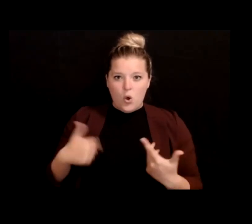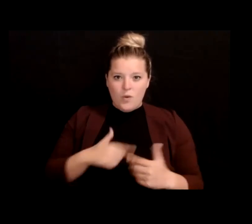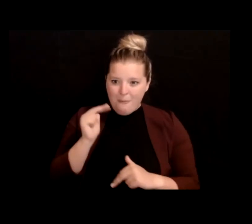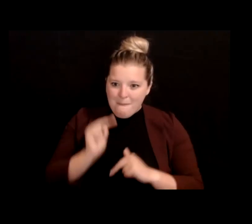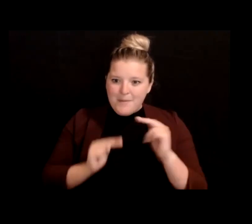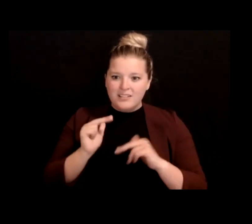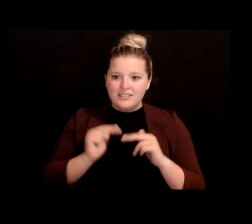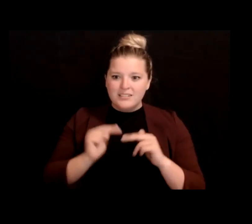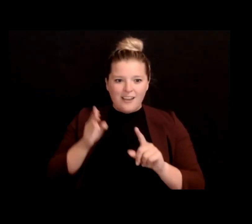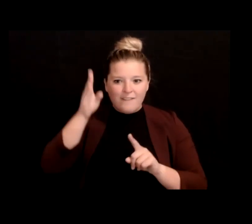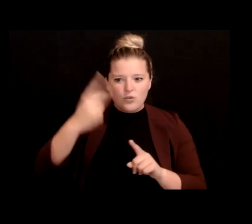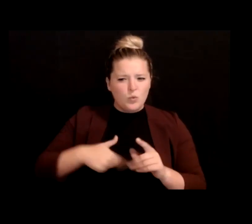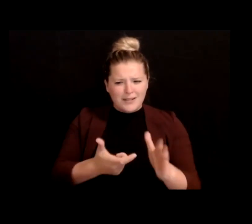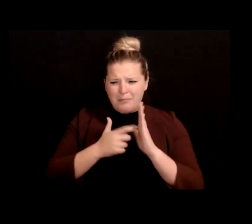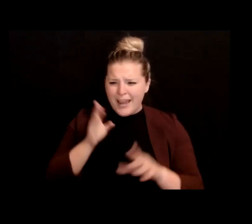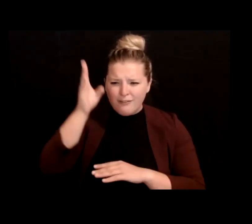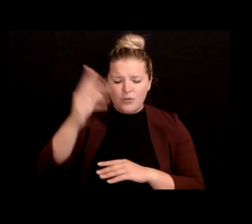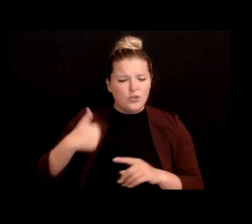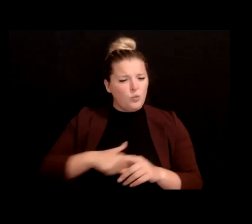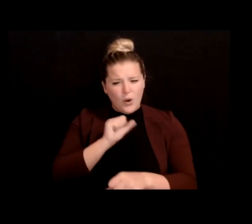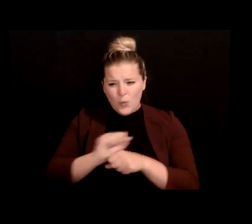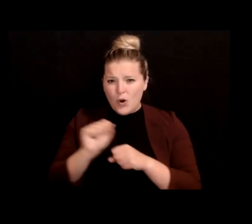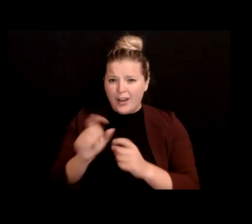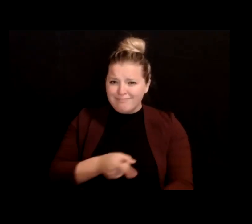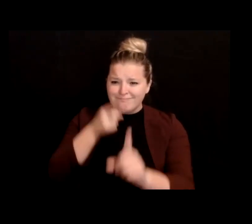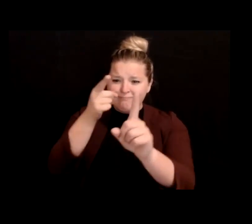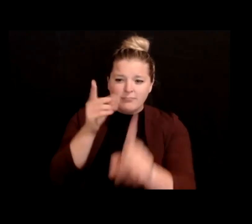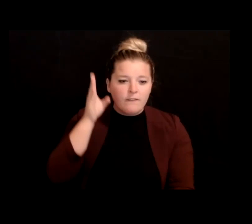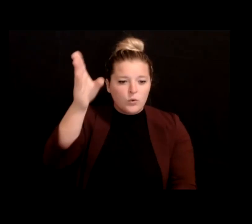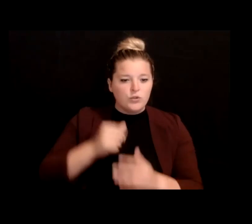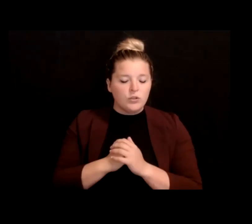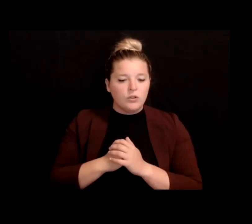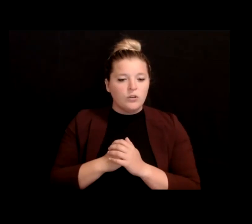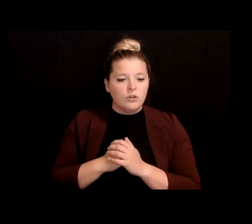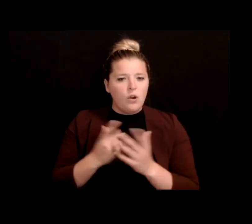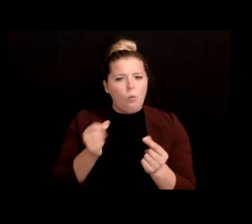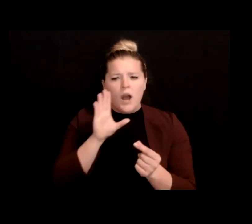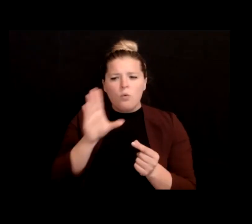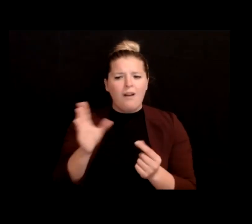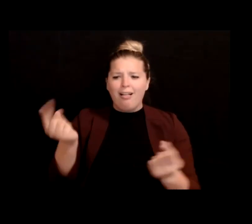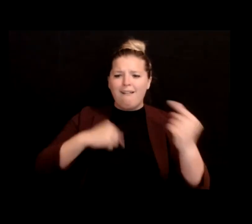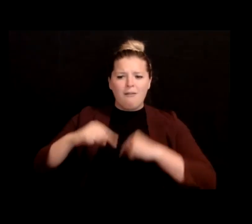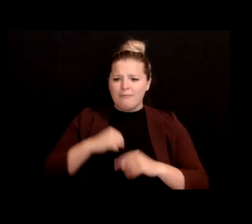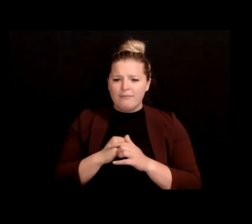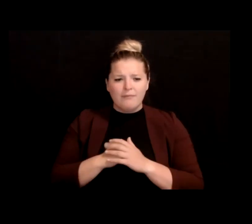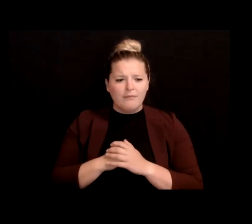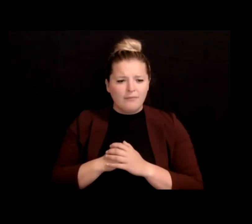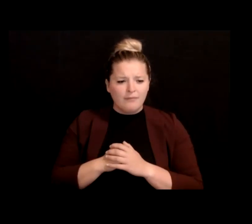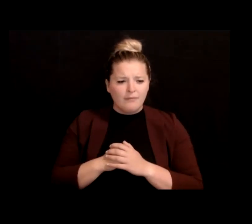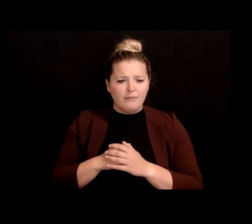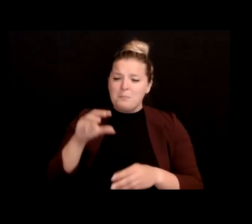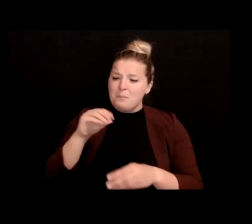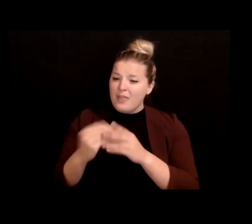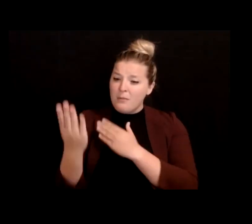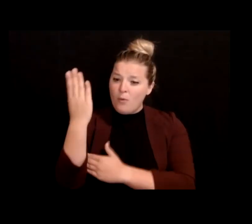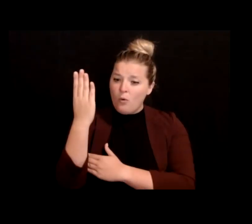because we demand it, because we want it, because we are working toward it. What will come? In the morning, when